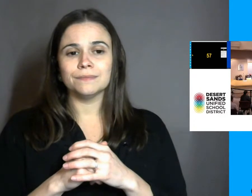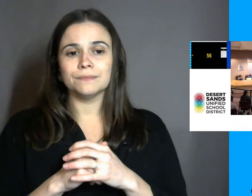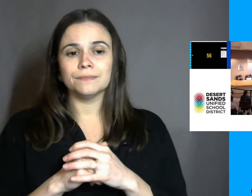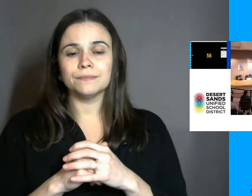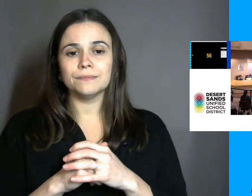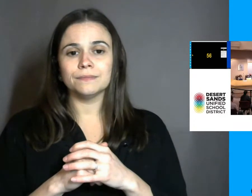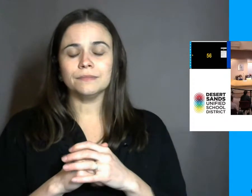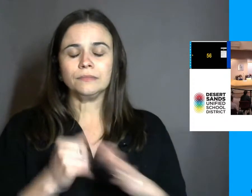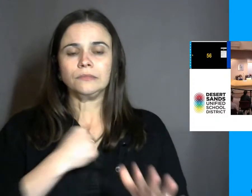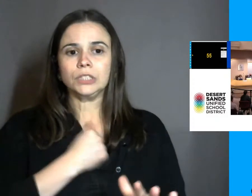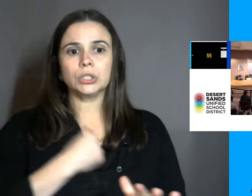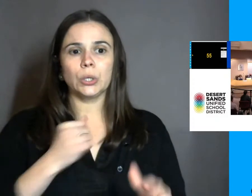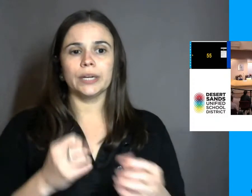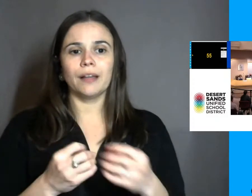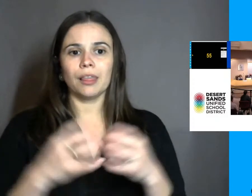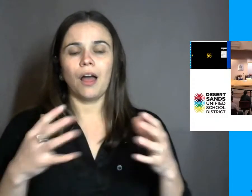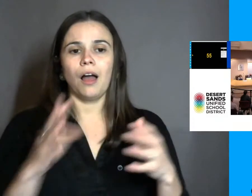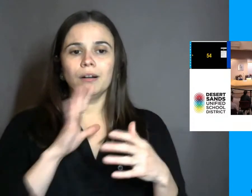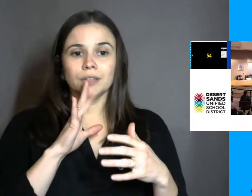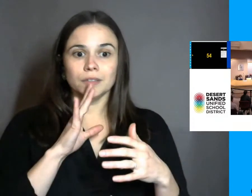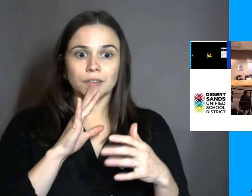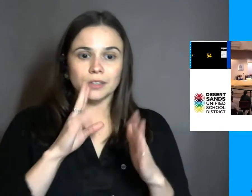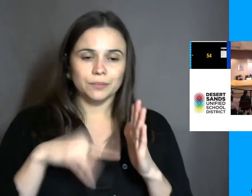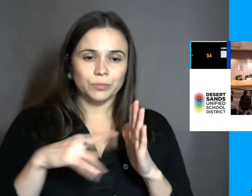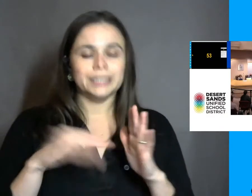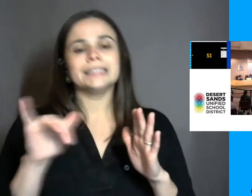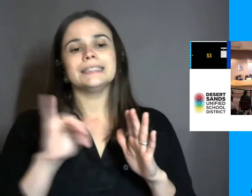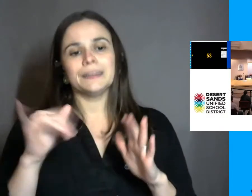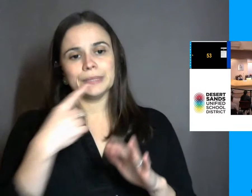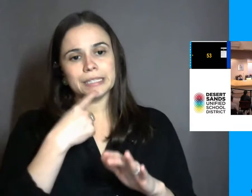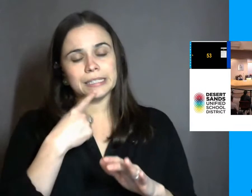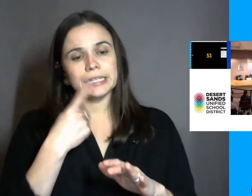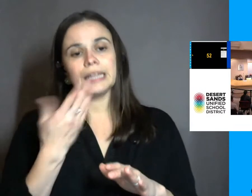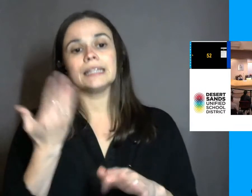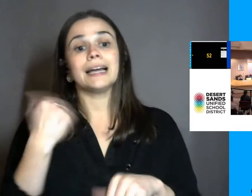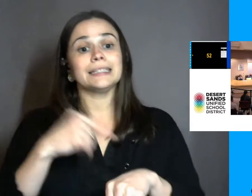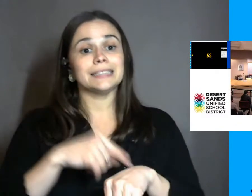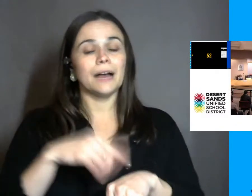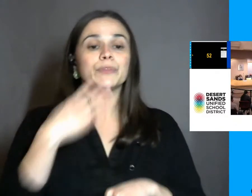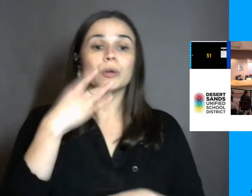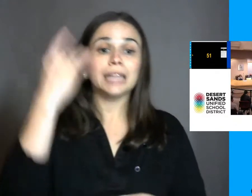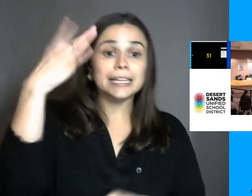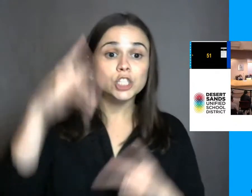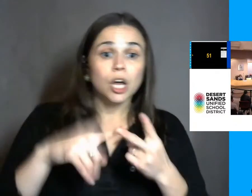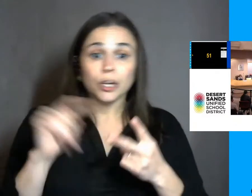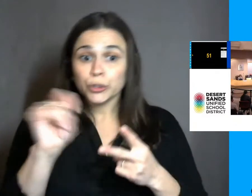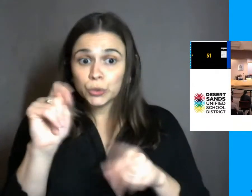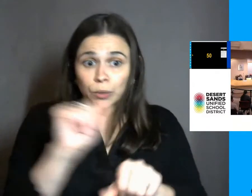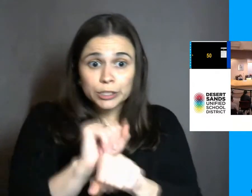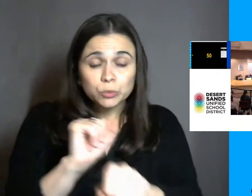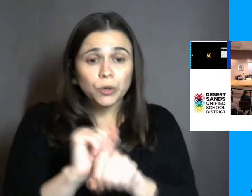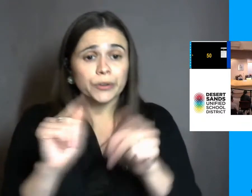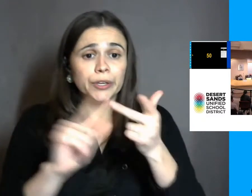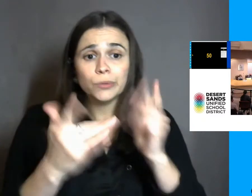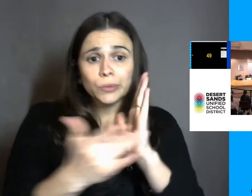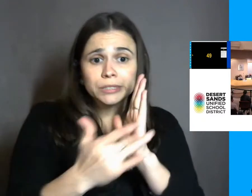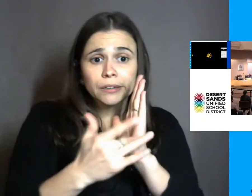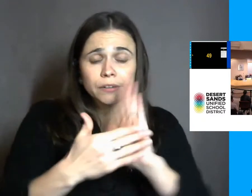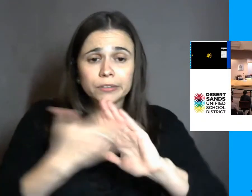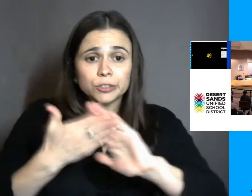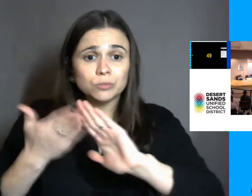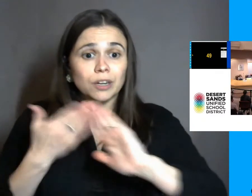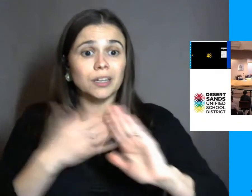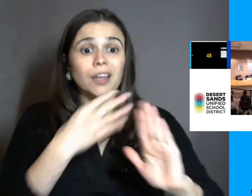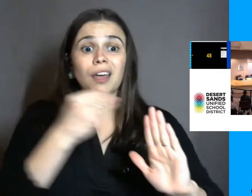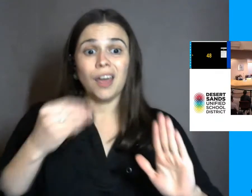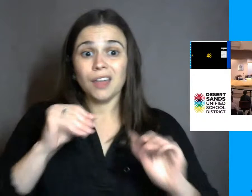lots of reading. As I stated last time, please don't forget they keep your lights on, your toilets flushing, your technology running, and they